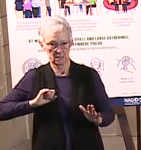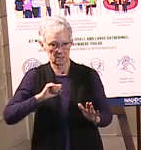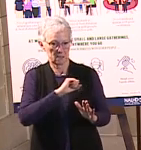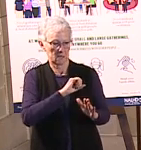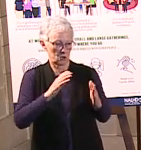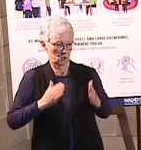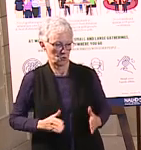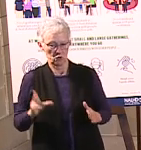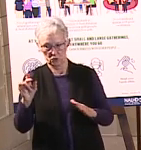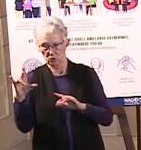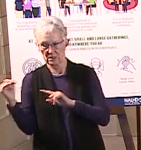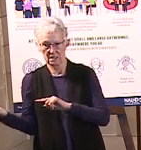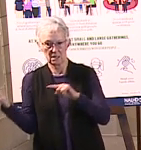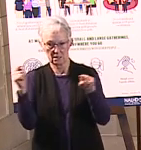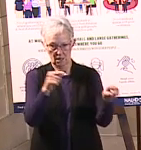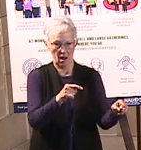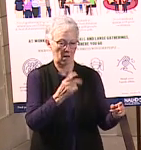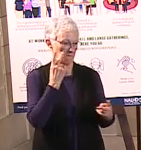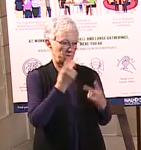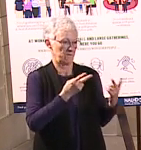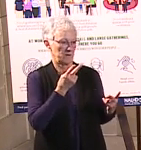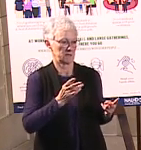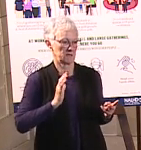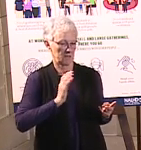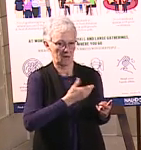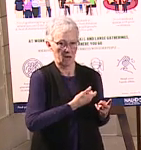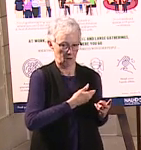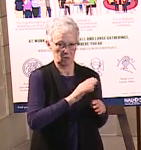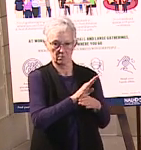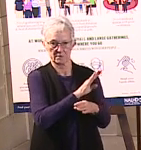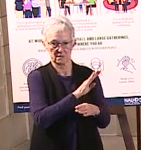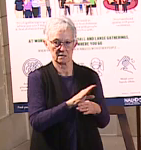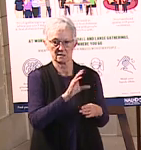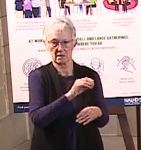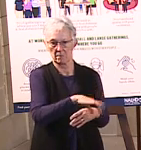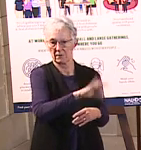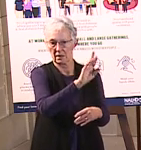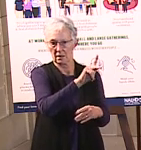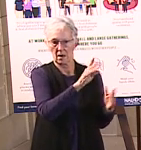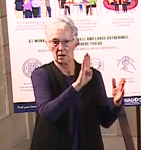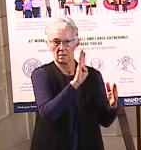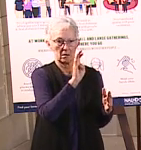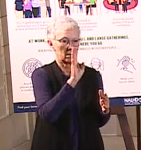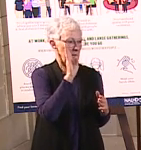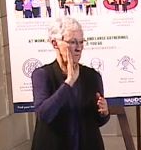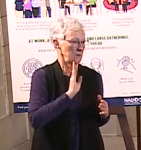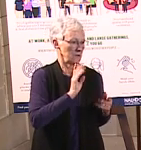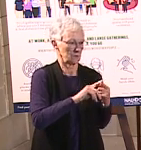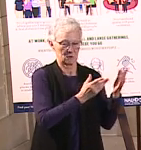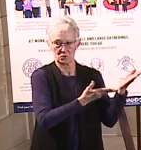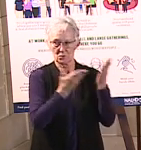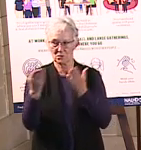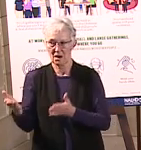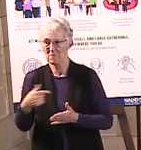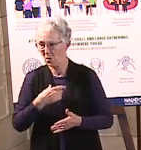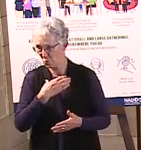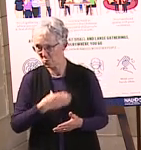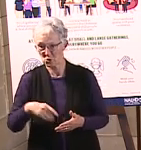little product to take home and enjoy. We greatly appreciated that. We'd love it if you'd make every Sunday Small Brewery